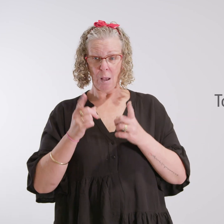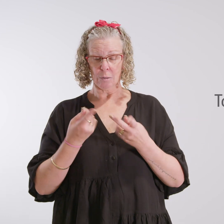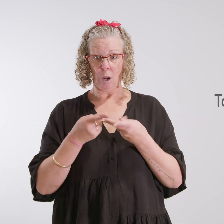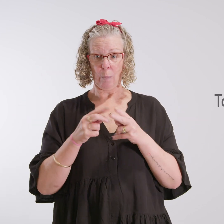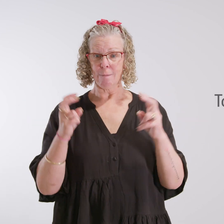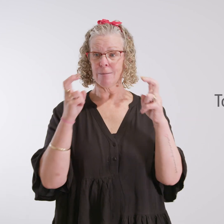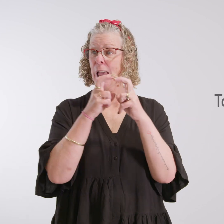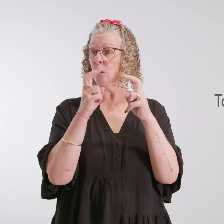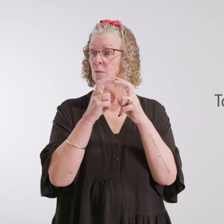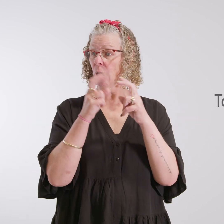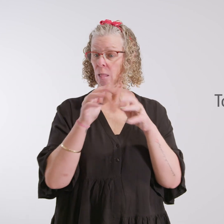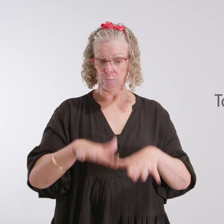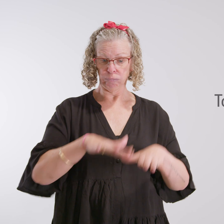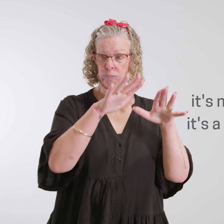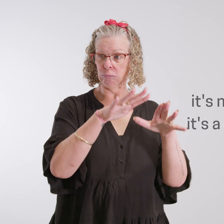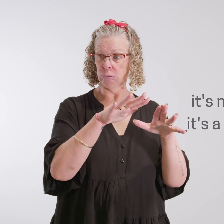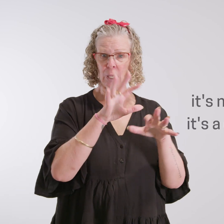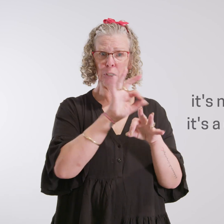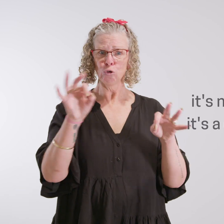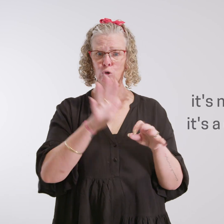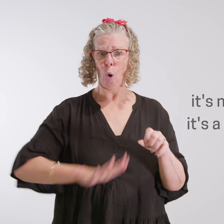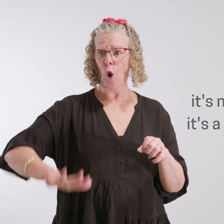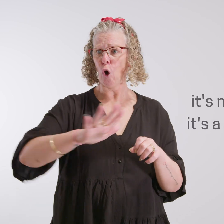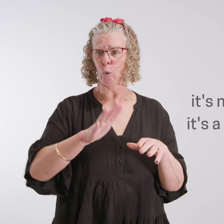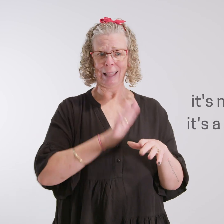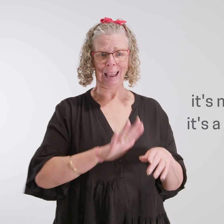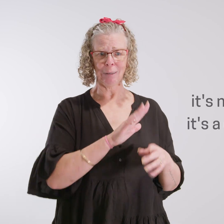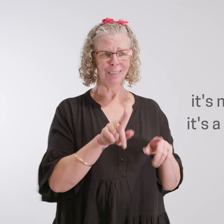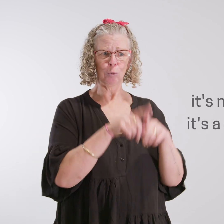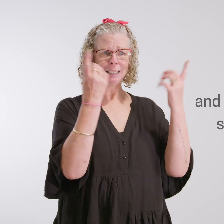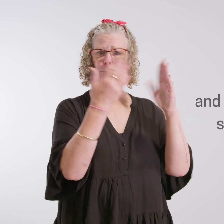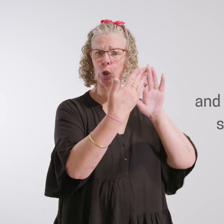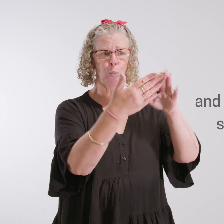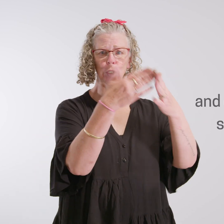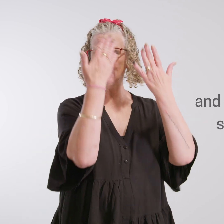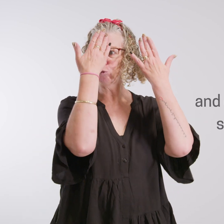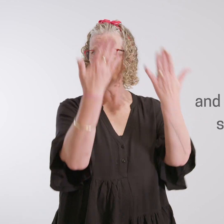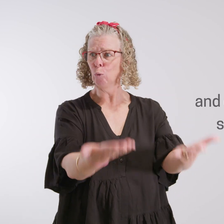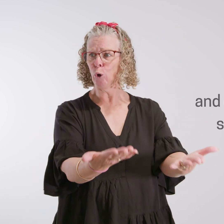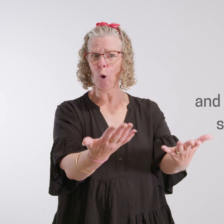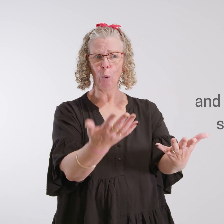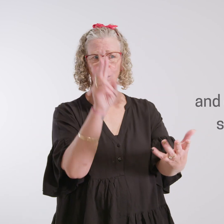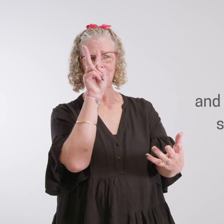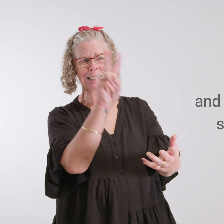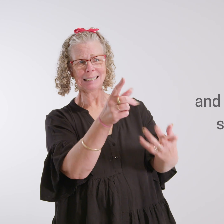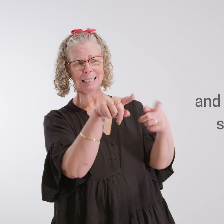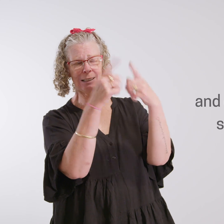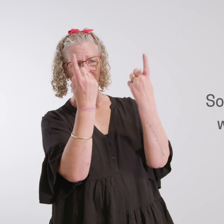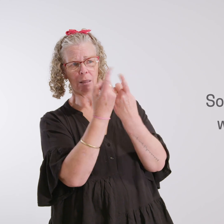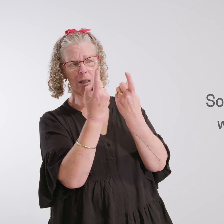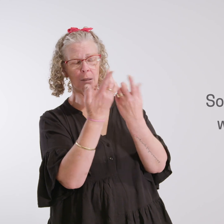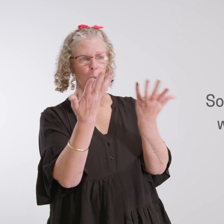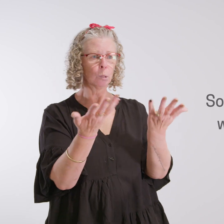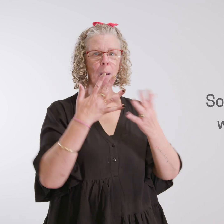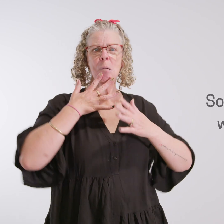there's Townsville floods, for example, it's not your local area, so it's a different community and other factors might stand out for you. So